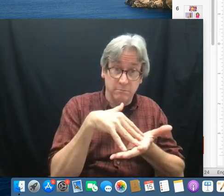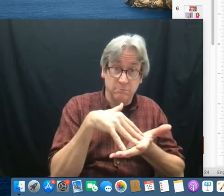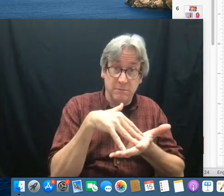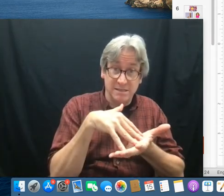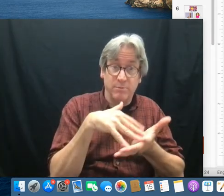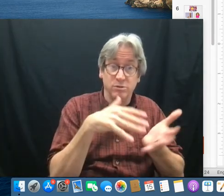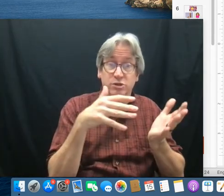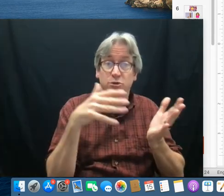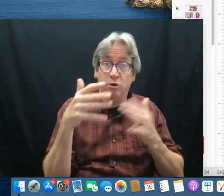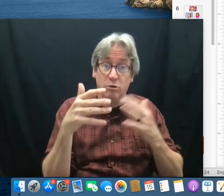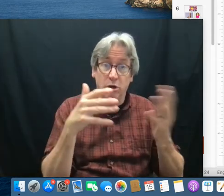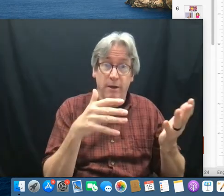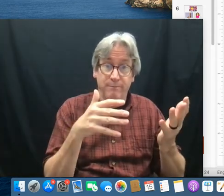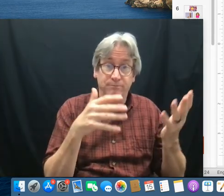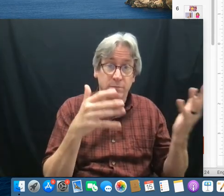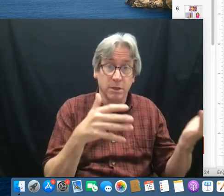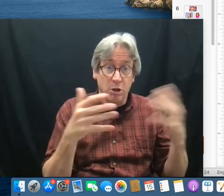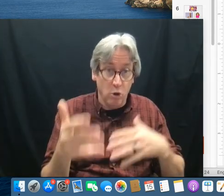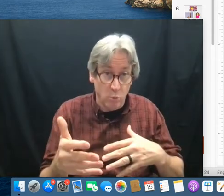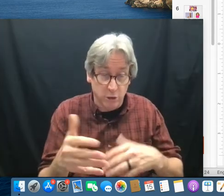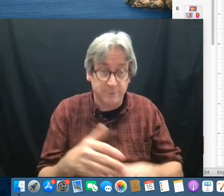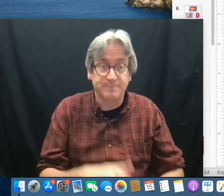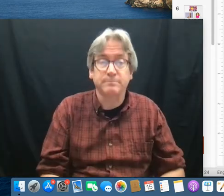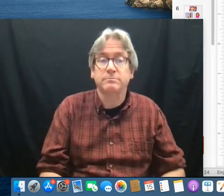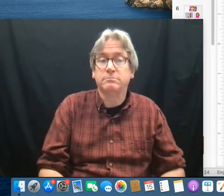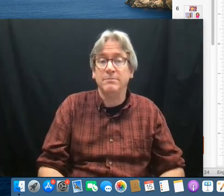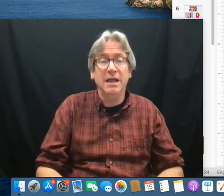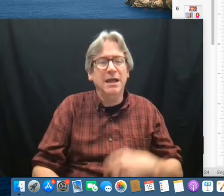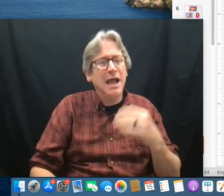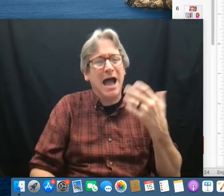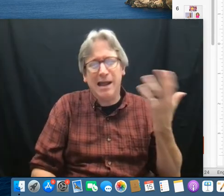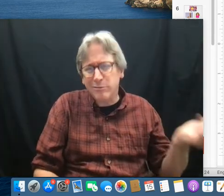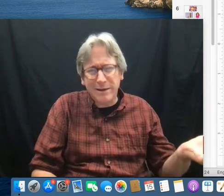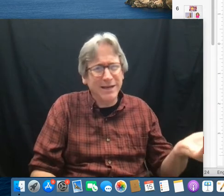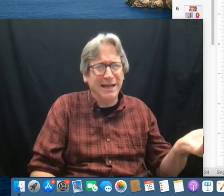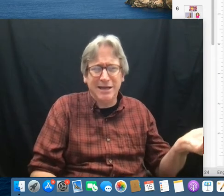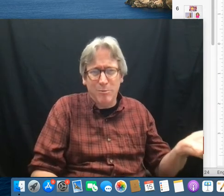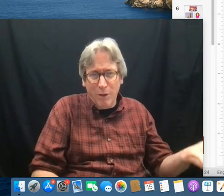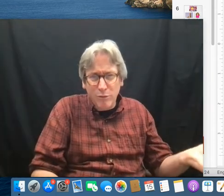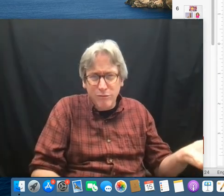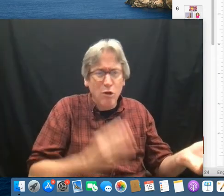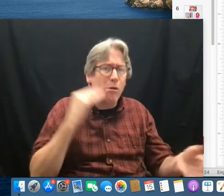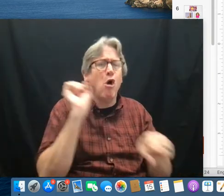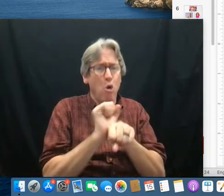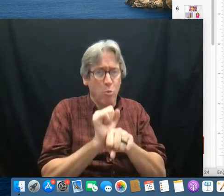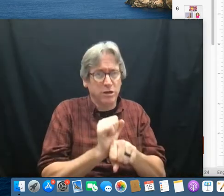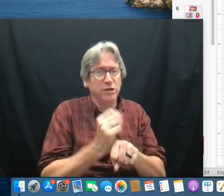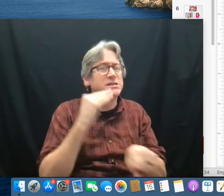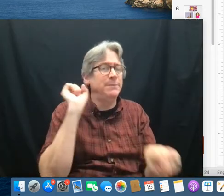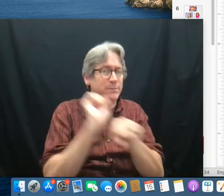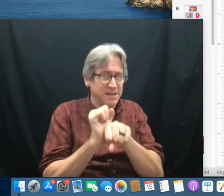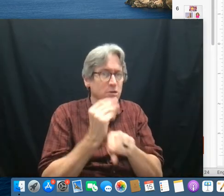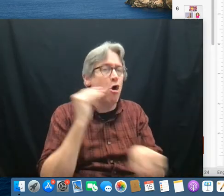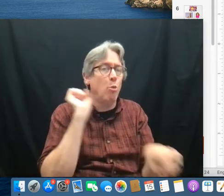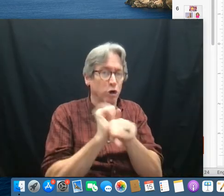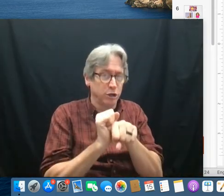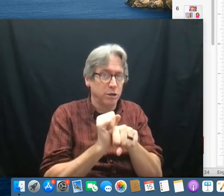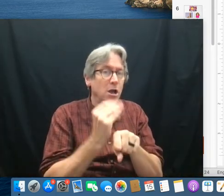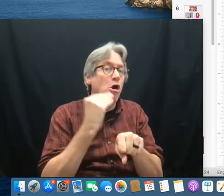different words than the English words we would use. For example, home, the sign for work is